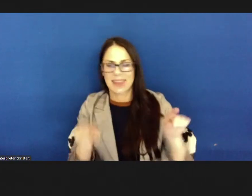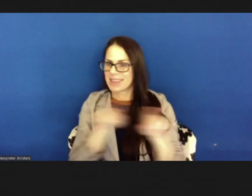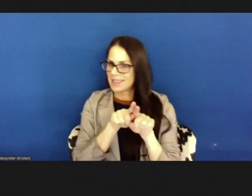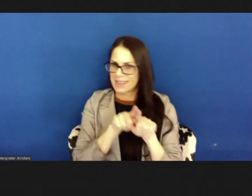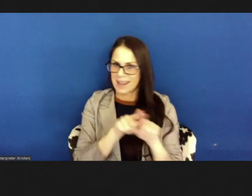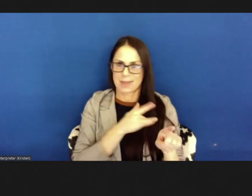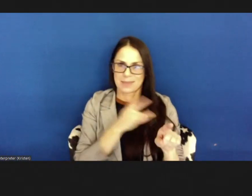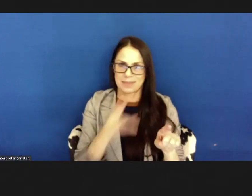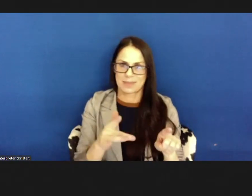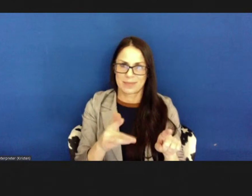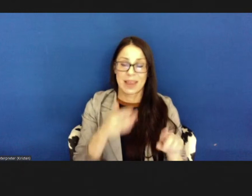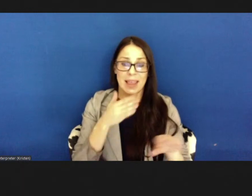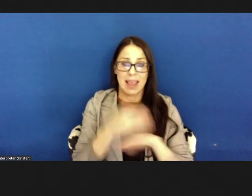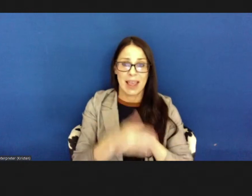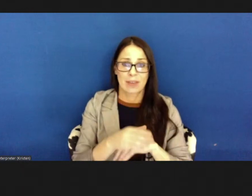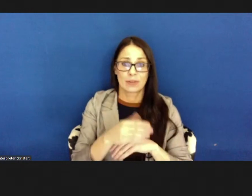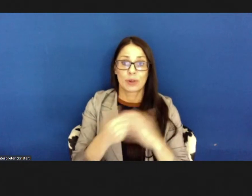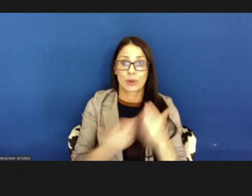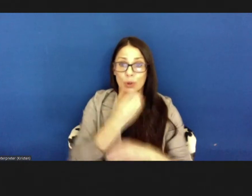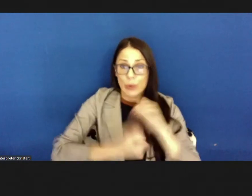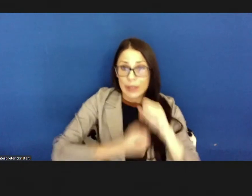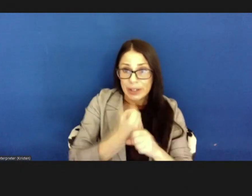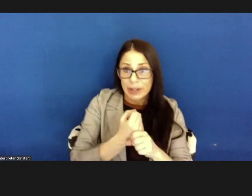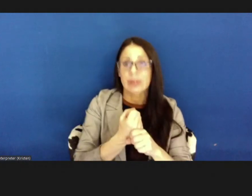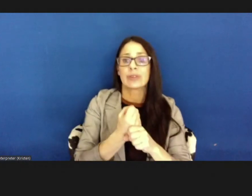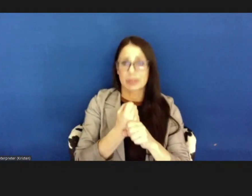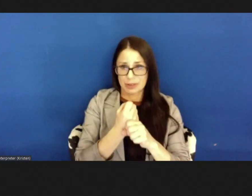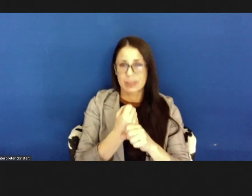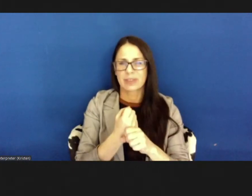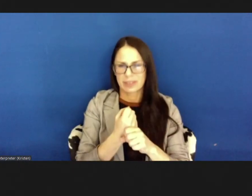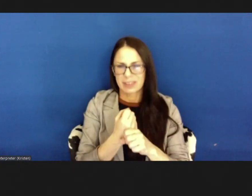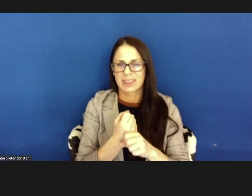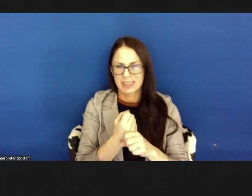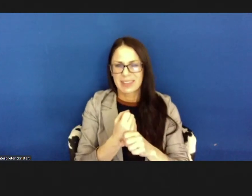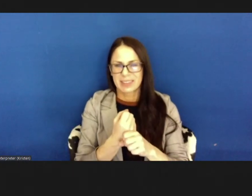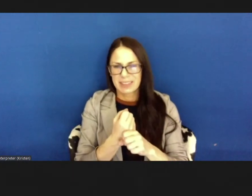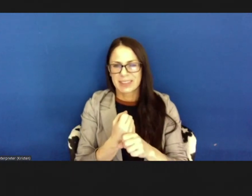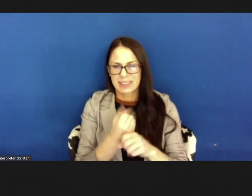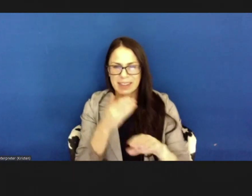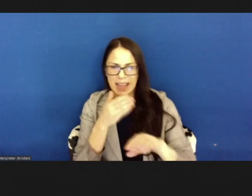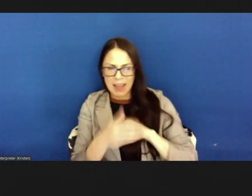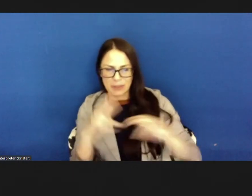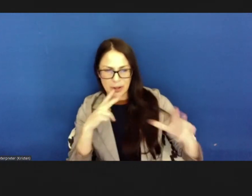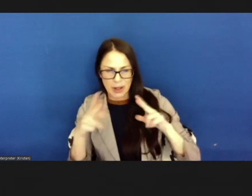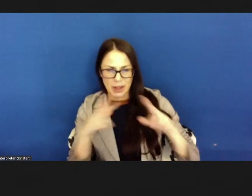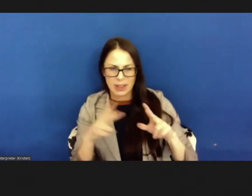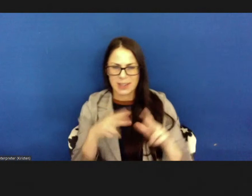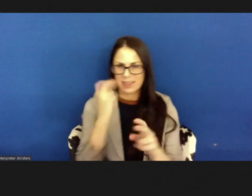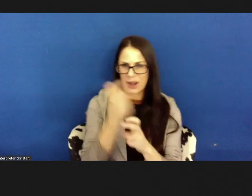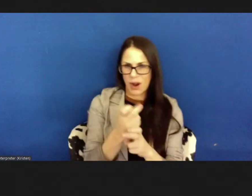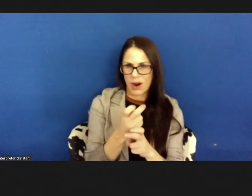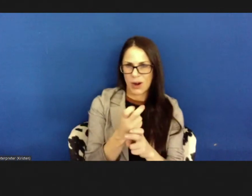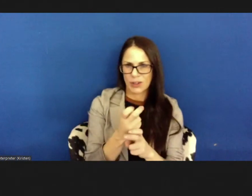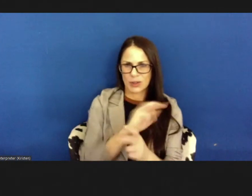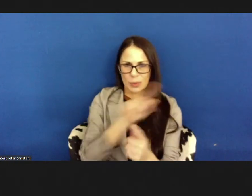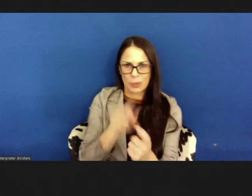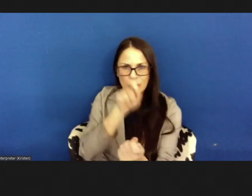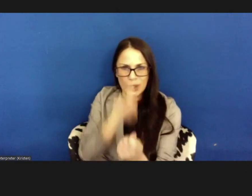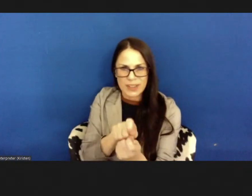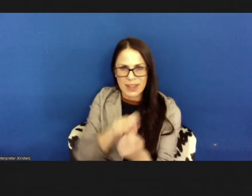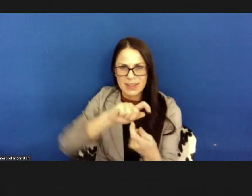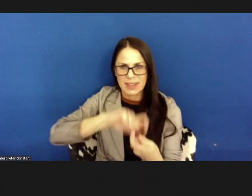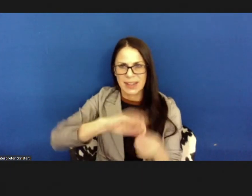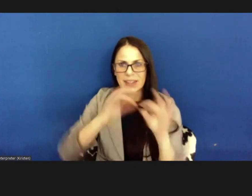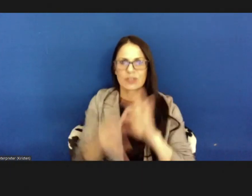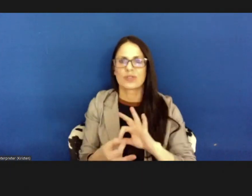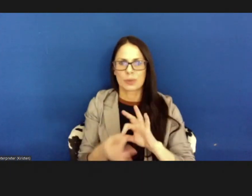extended period of time following the holidays where it's difficult to precisely interpret the data. One of the things that I would say